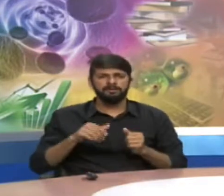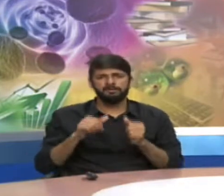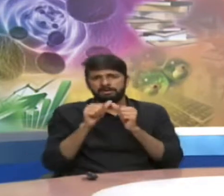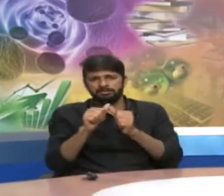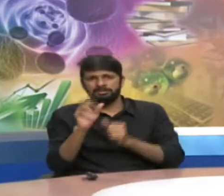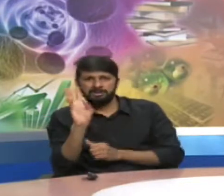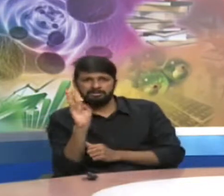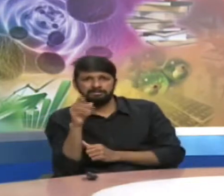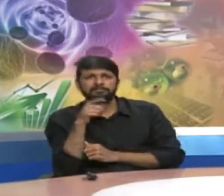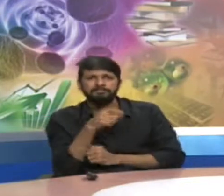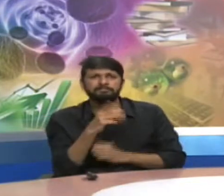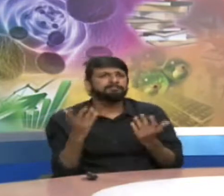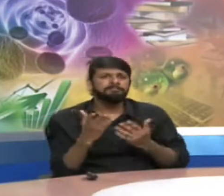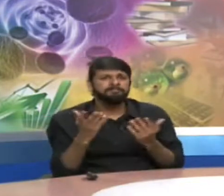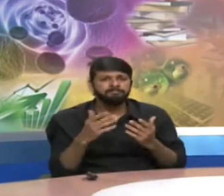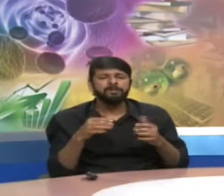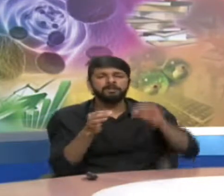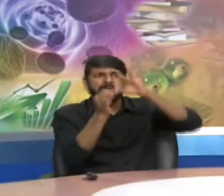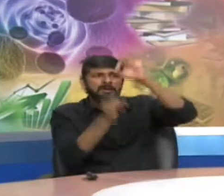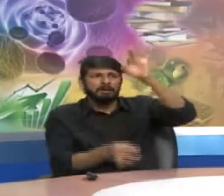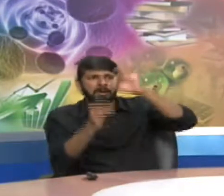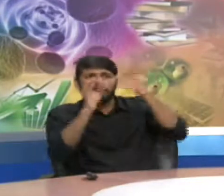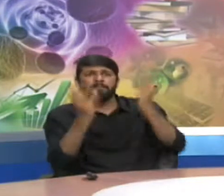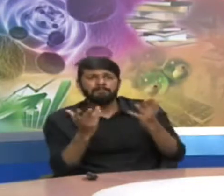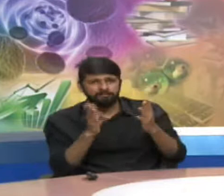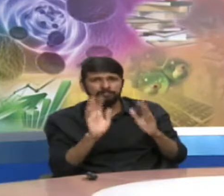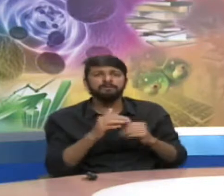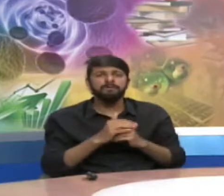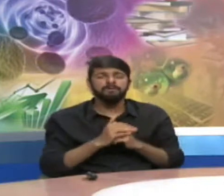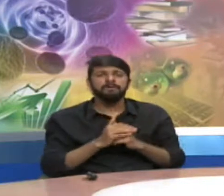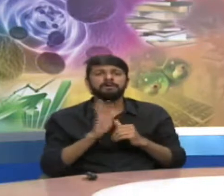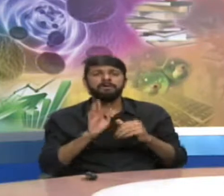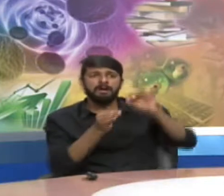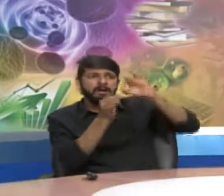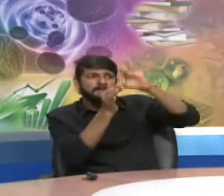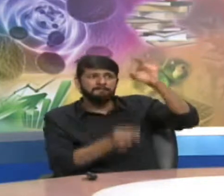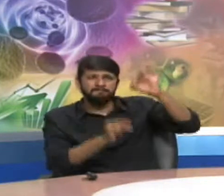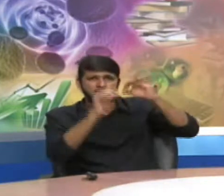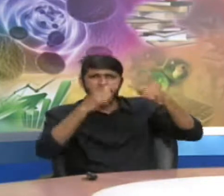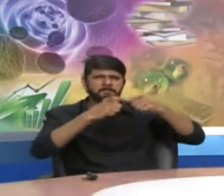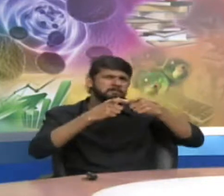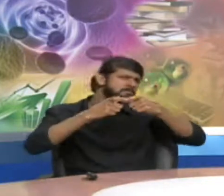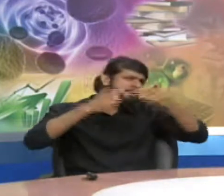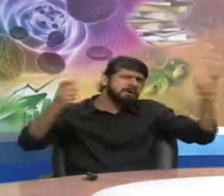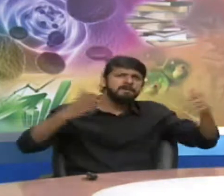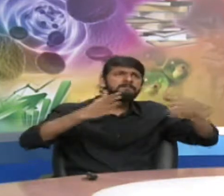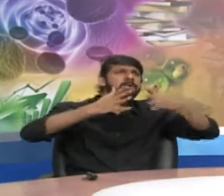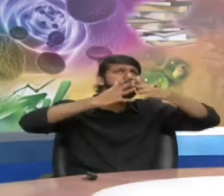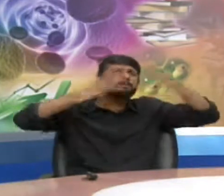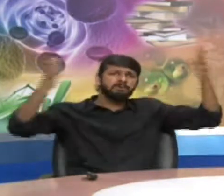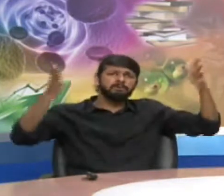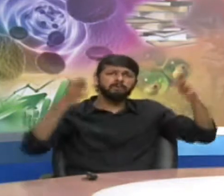Answer number 4. Large mural, that is 12 feet by 8